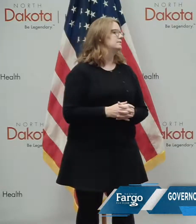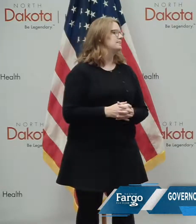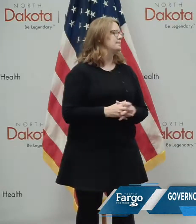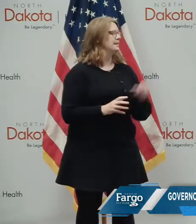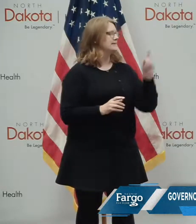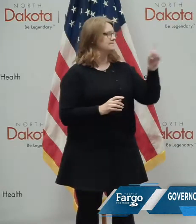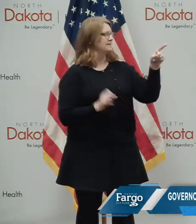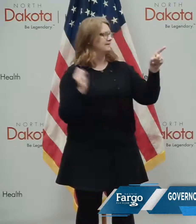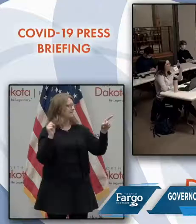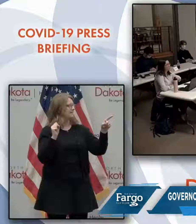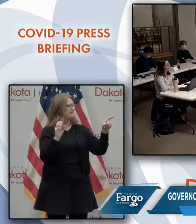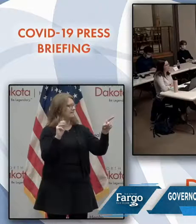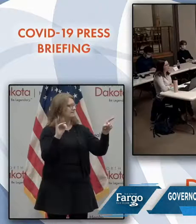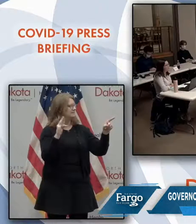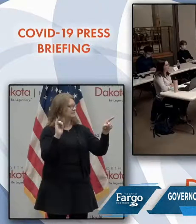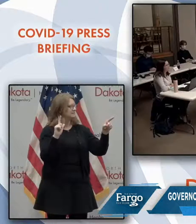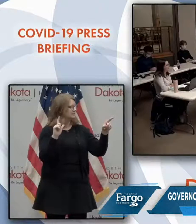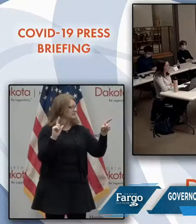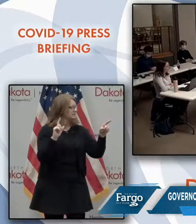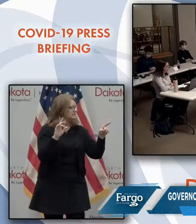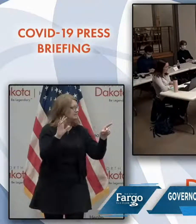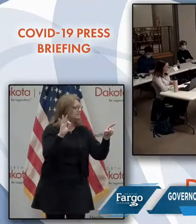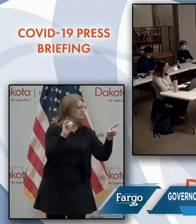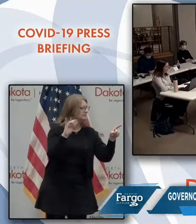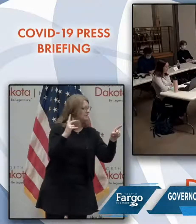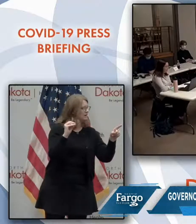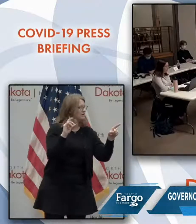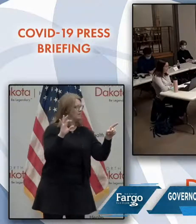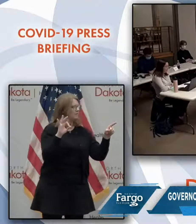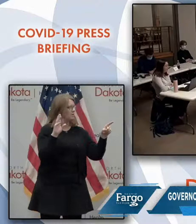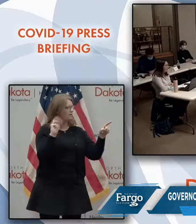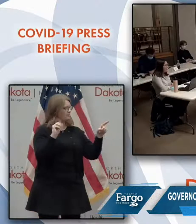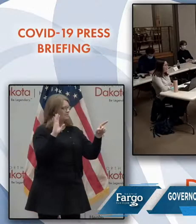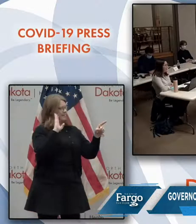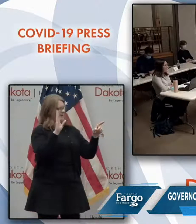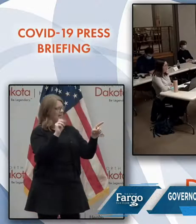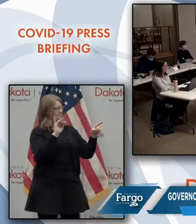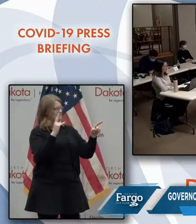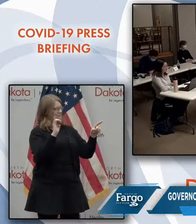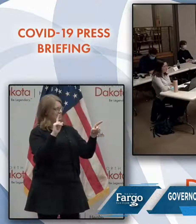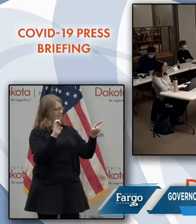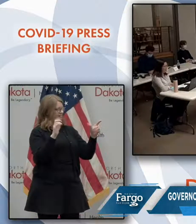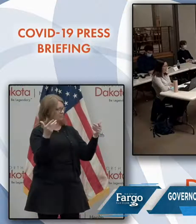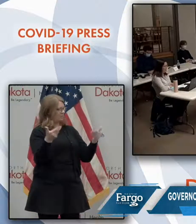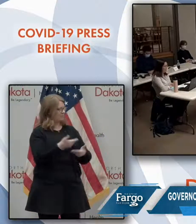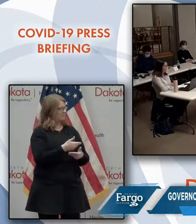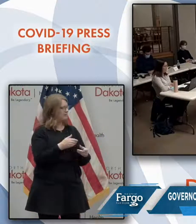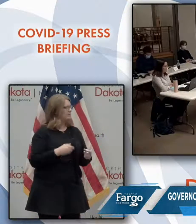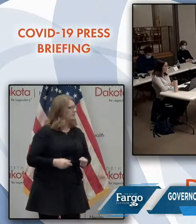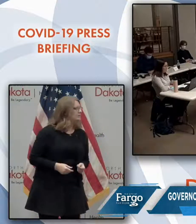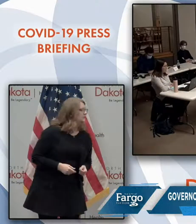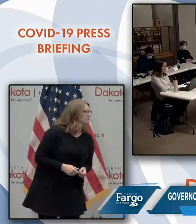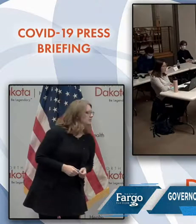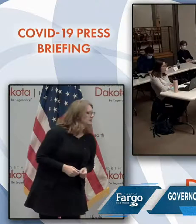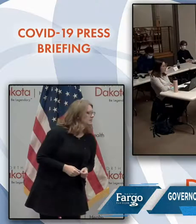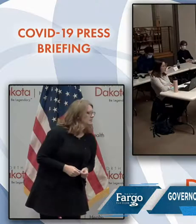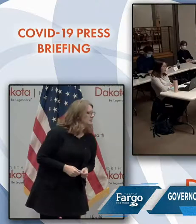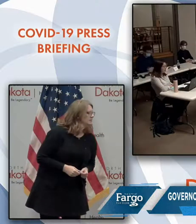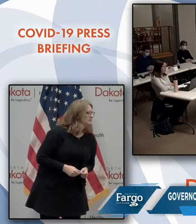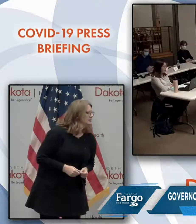Yes, please. Hi, I'm Michelle Griffith with the Fargo Forum. Hi, Michelle. Thanks for being here. Good to have you here. Can